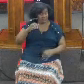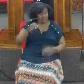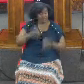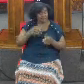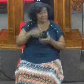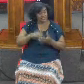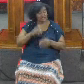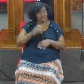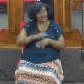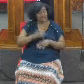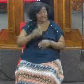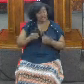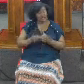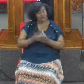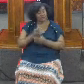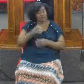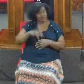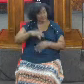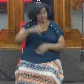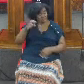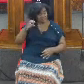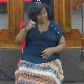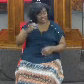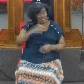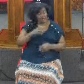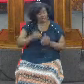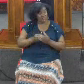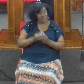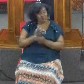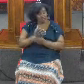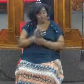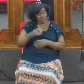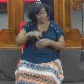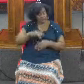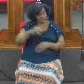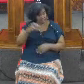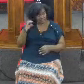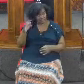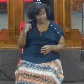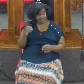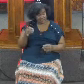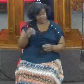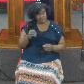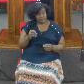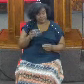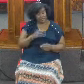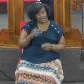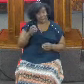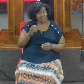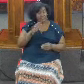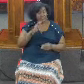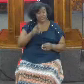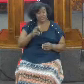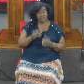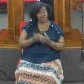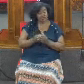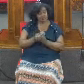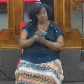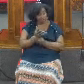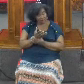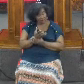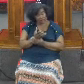church is to grow spiritually, I'm talking that we are to mature spiritually. And if we are